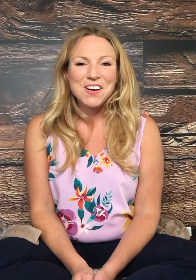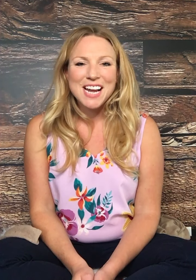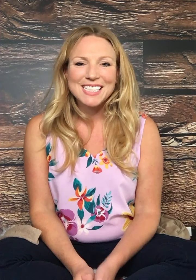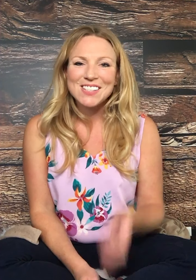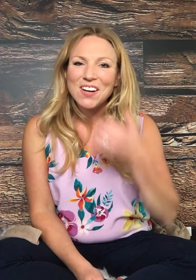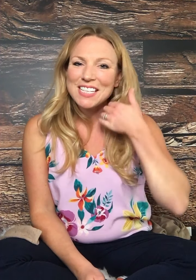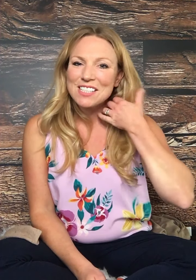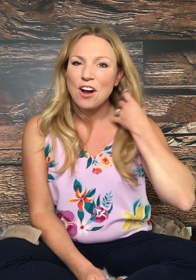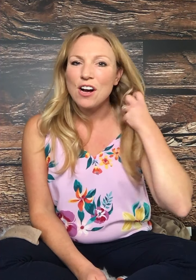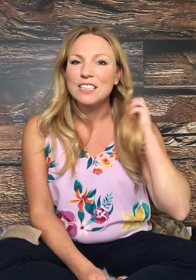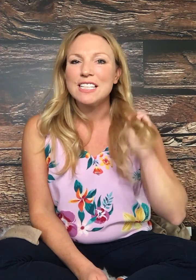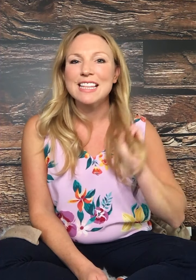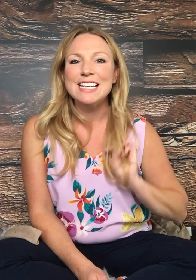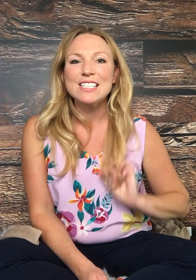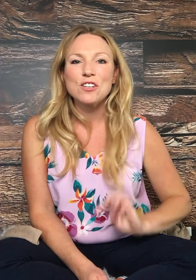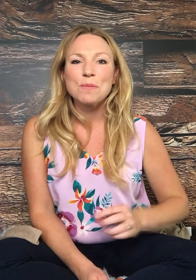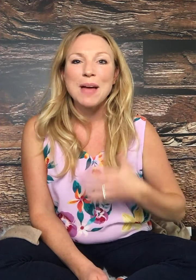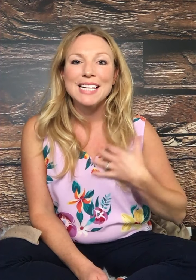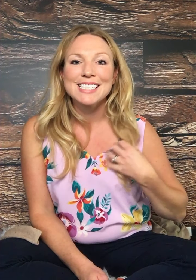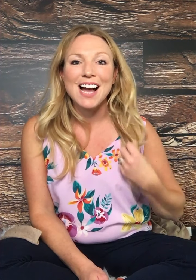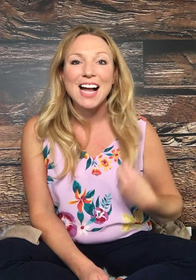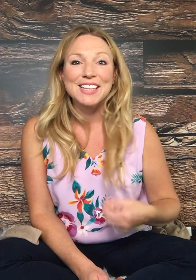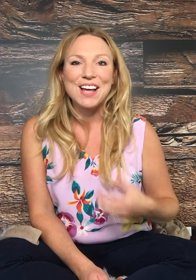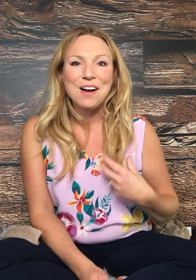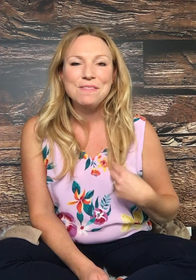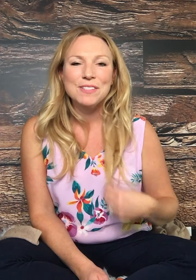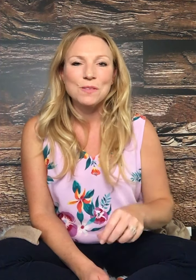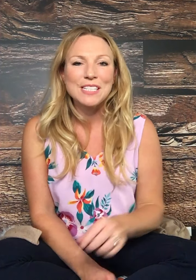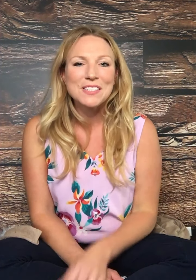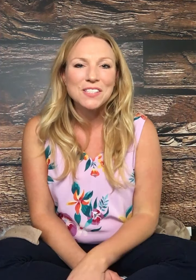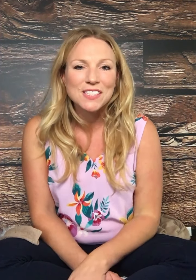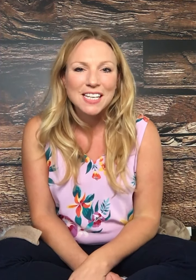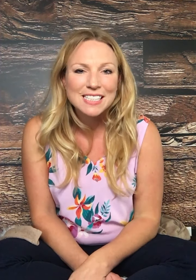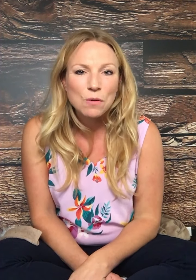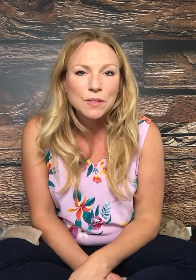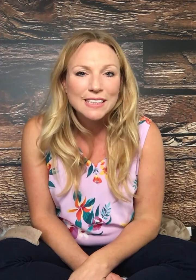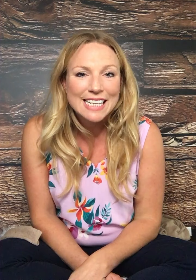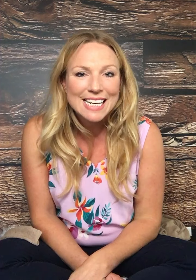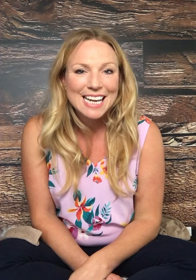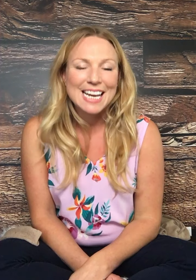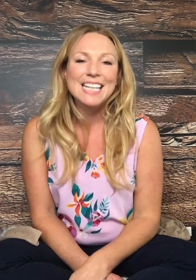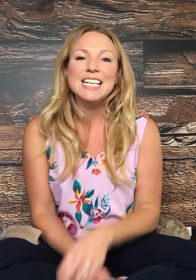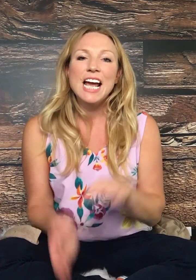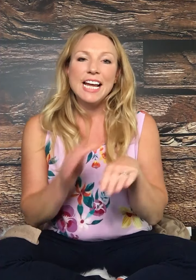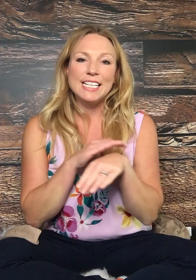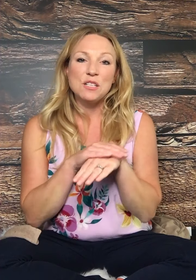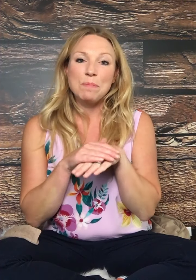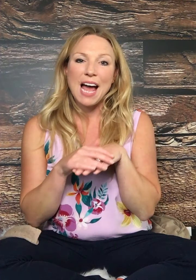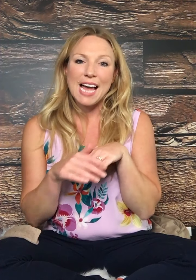Our next song is called These Are the Pets I Love. So these are the signs that we'll need in it is